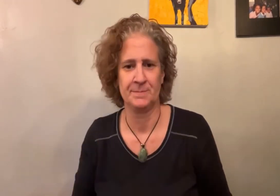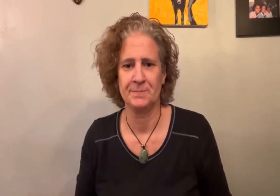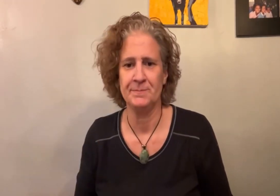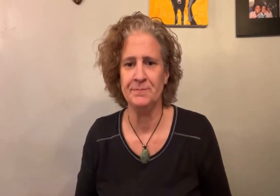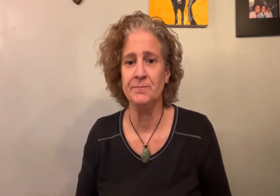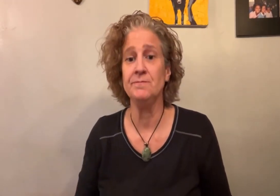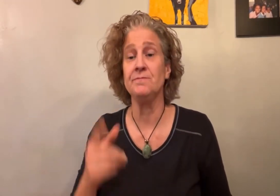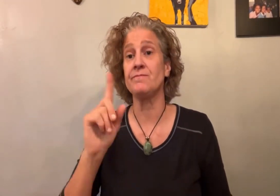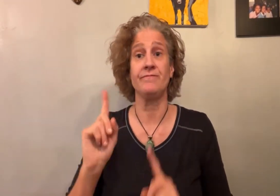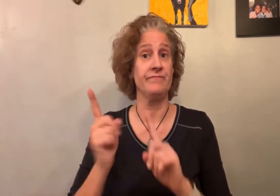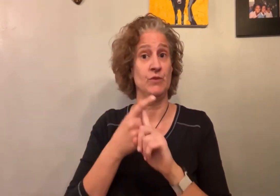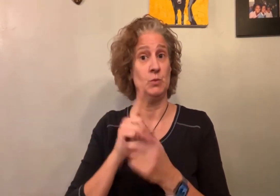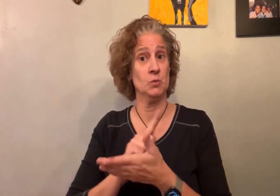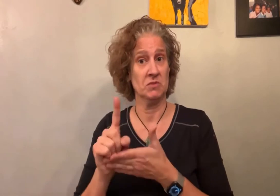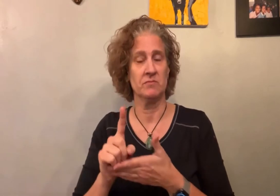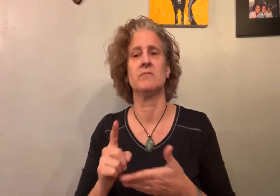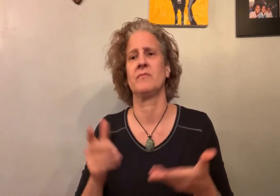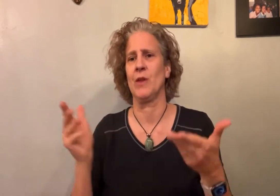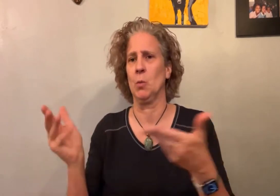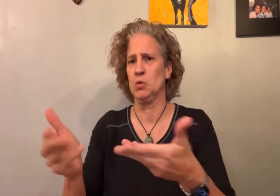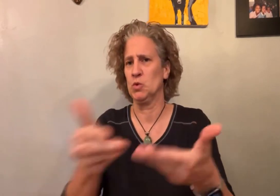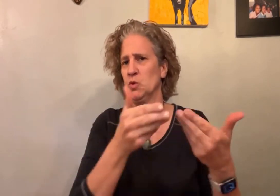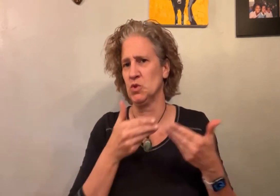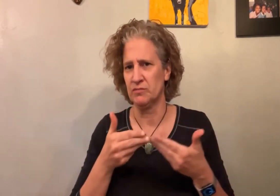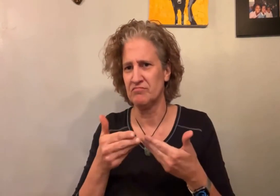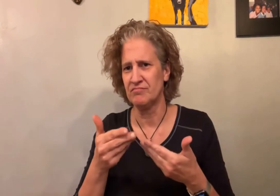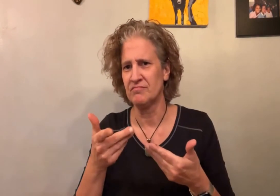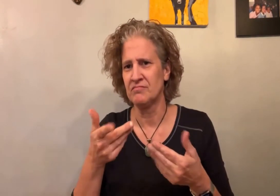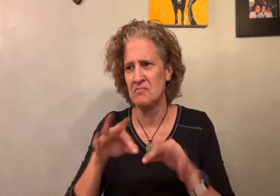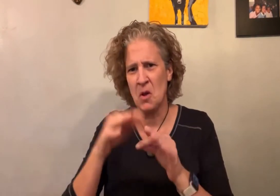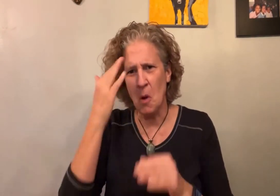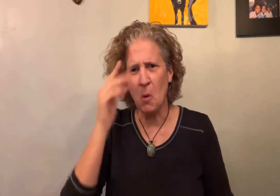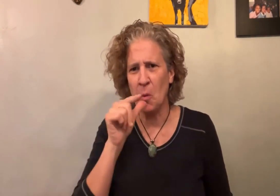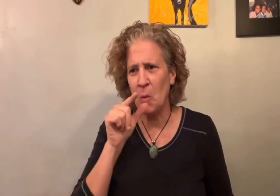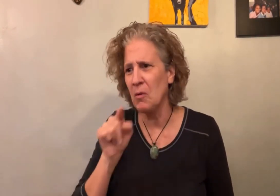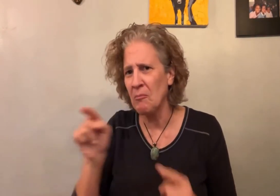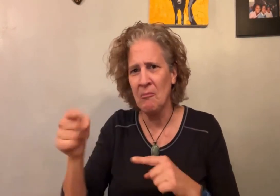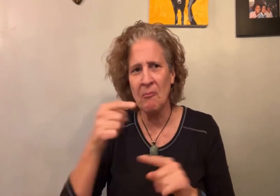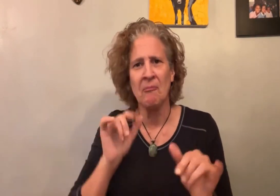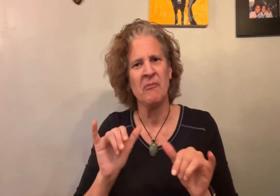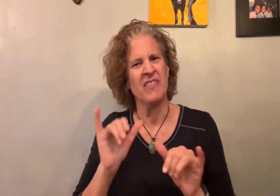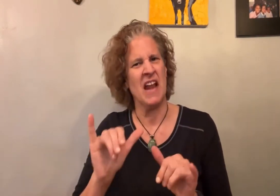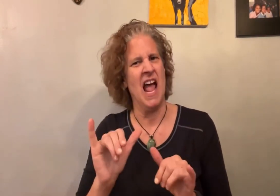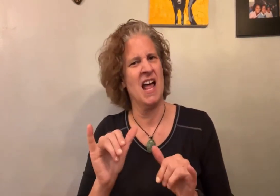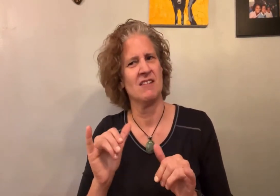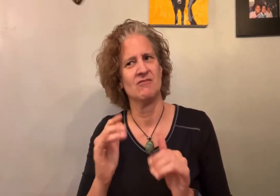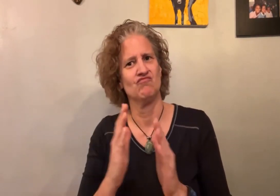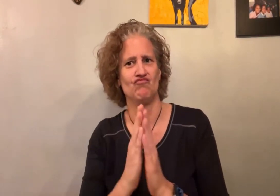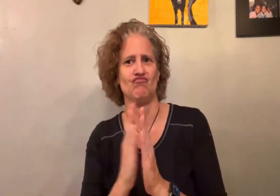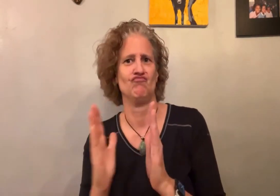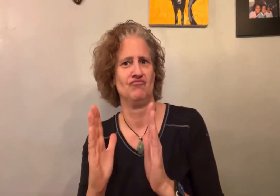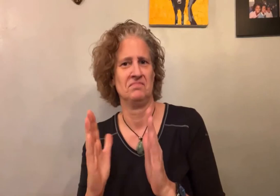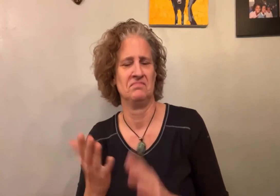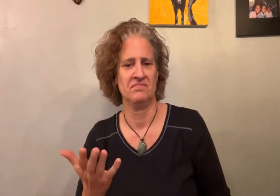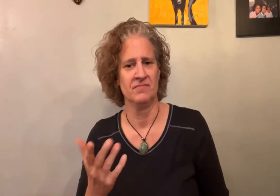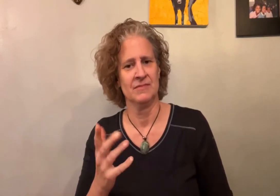It will go very fast, each class being about an hour and a half in length. So the first week, we will focus on introductions. I